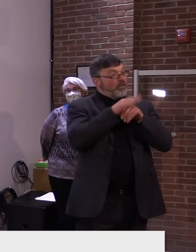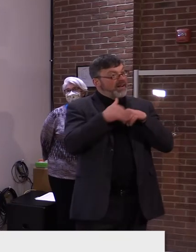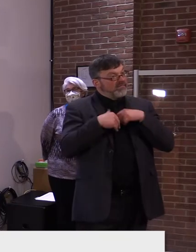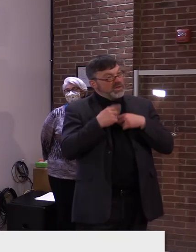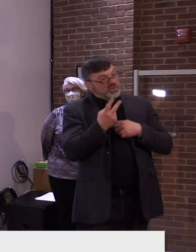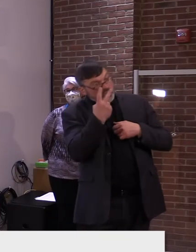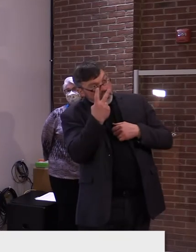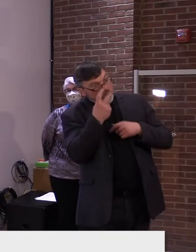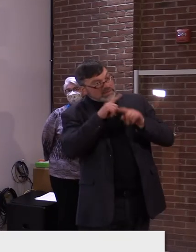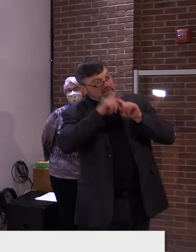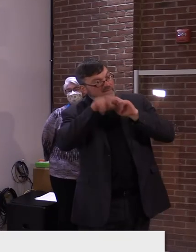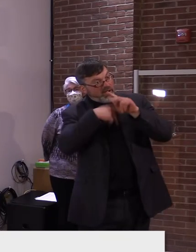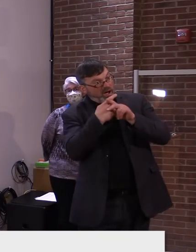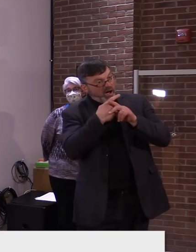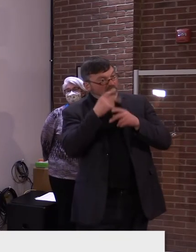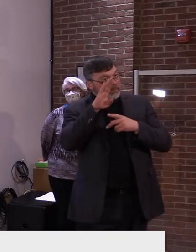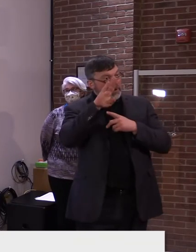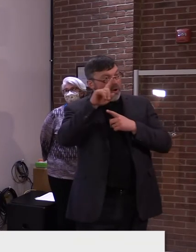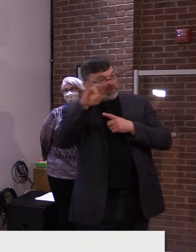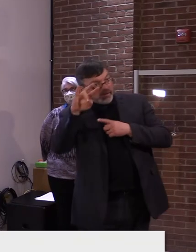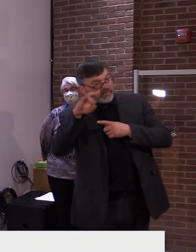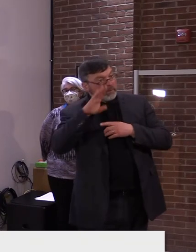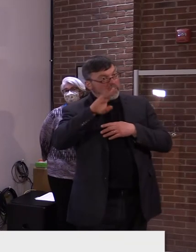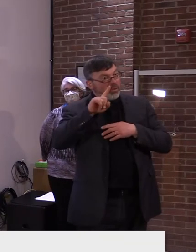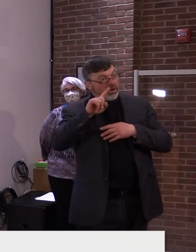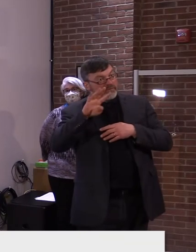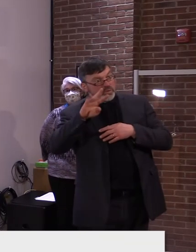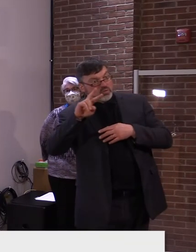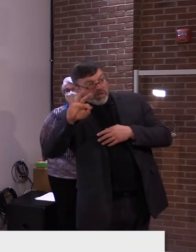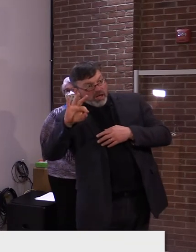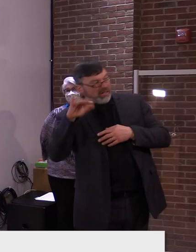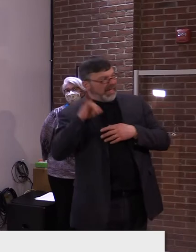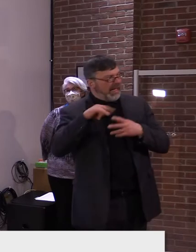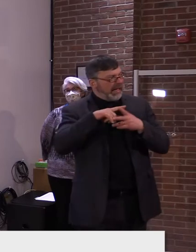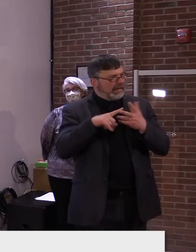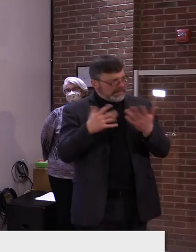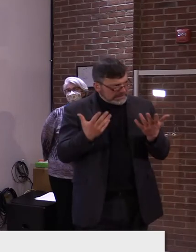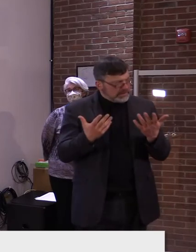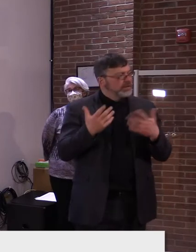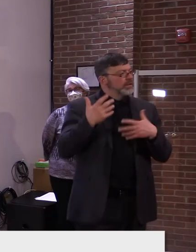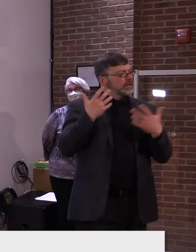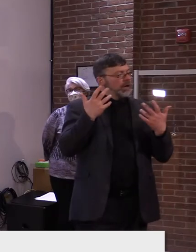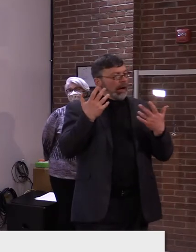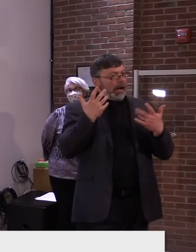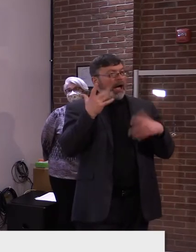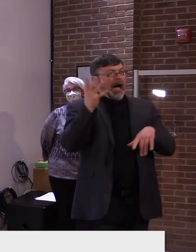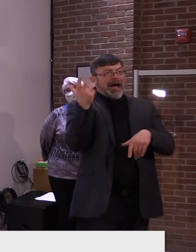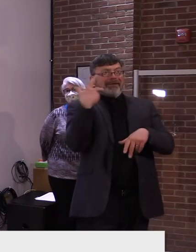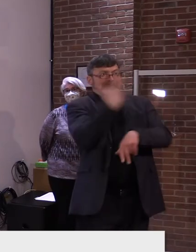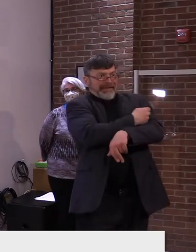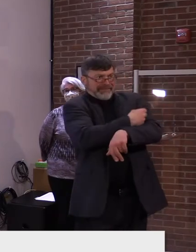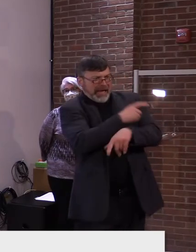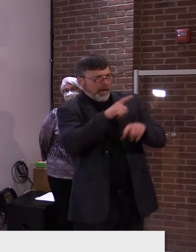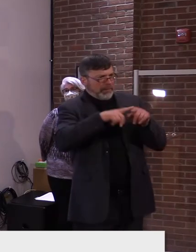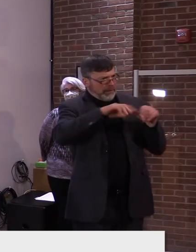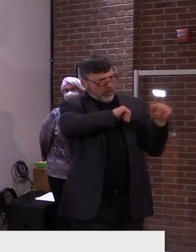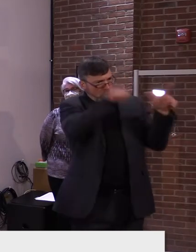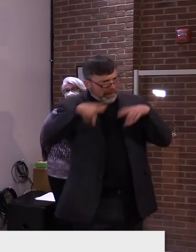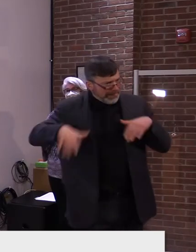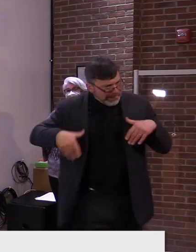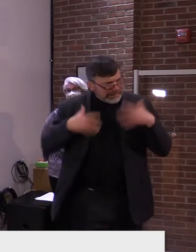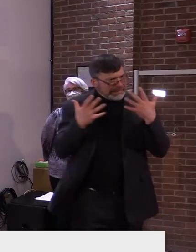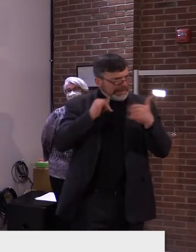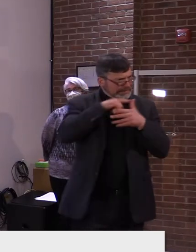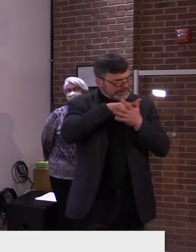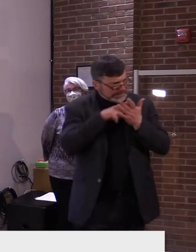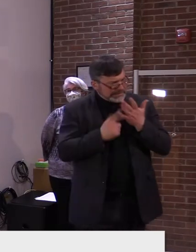knowing that the behavior will inevitably lead to some more transmission? Well, again, every decision we make, we work as a team,